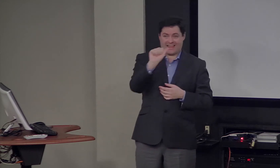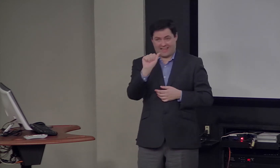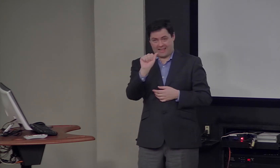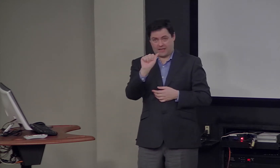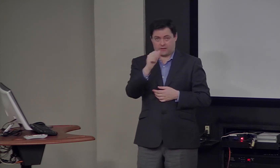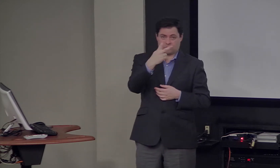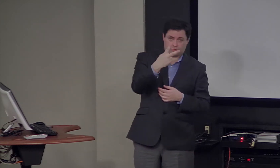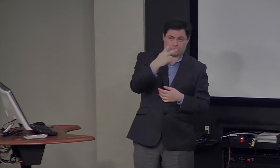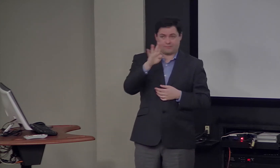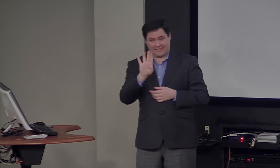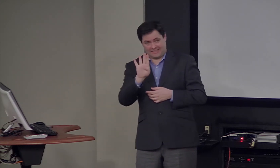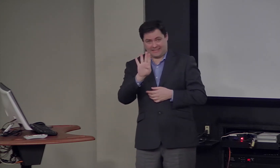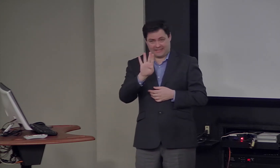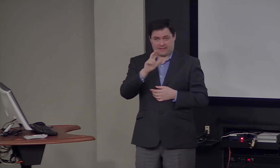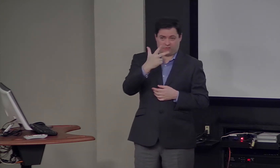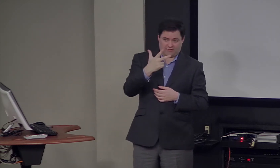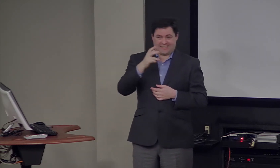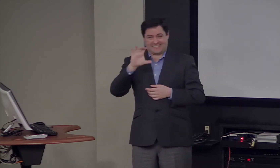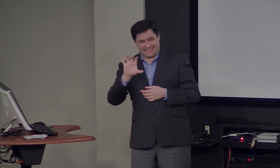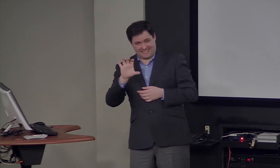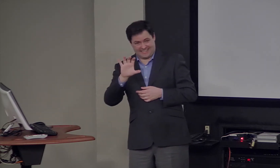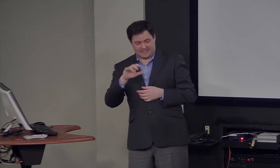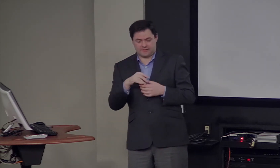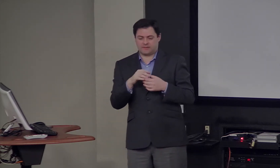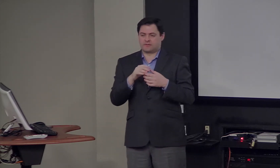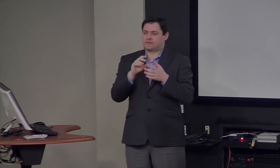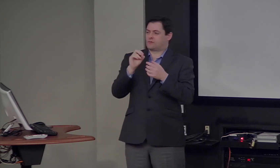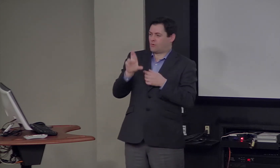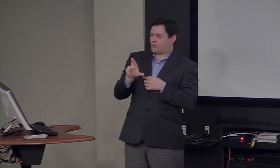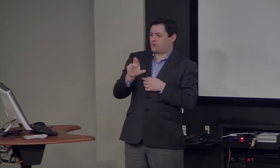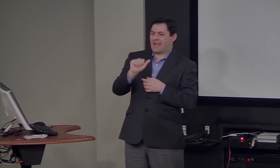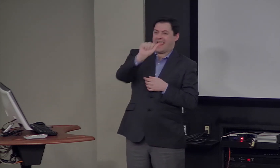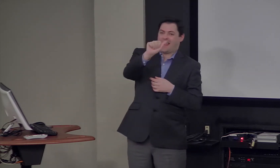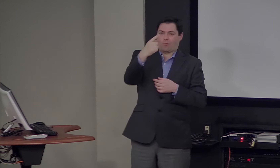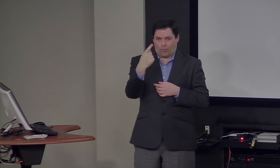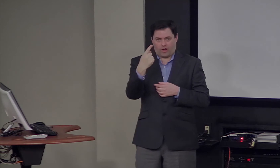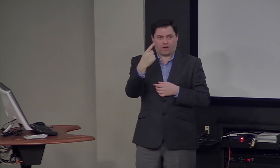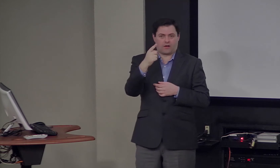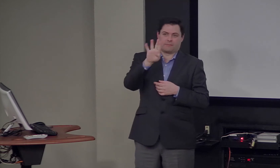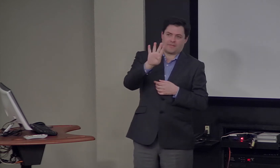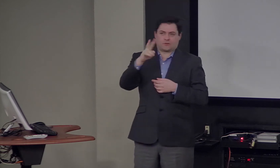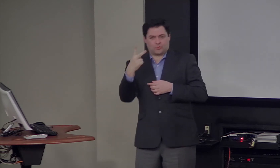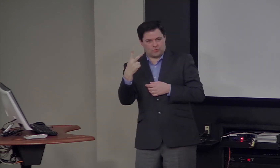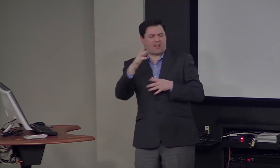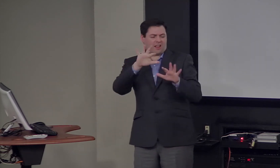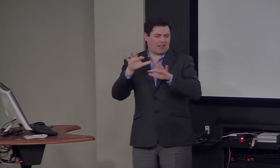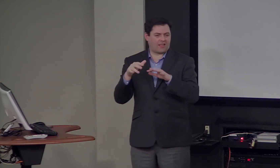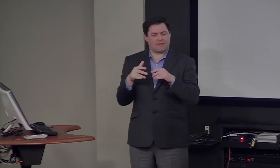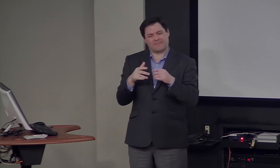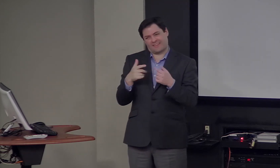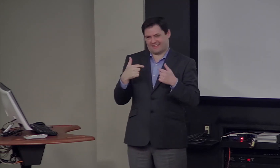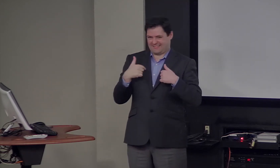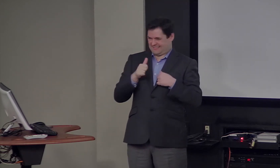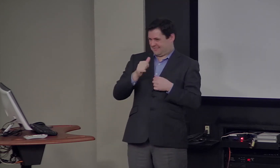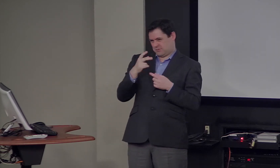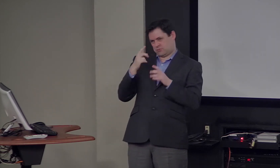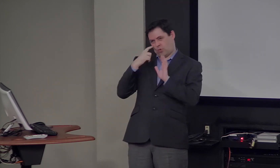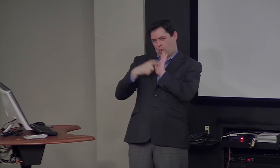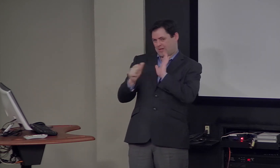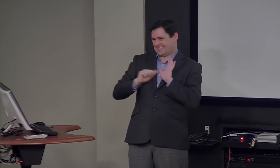or the alphabet, but rather you had to do both. So you had to be able to do the letter A and then find the letter 1, and then the letter B, and then number 2.